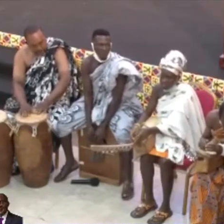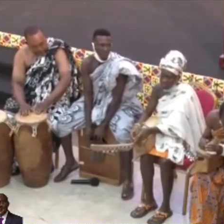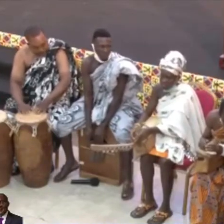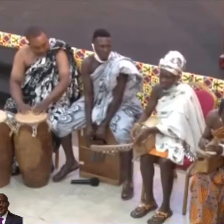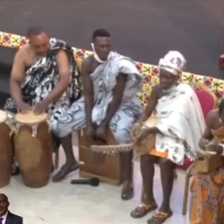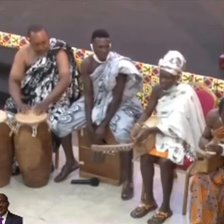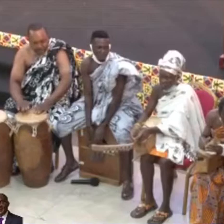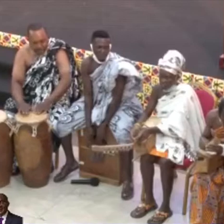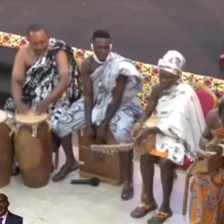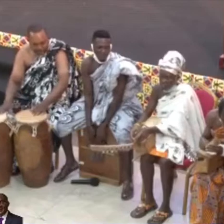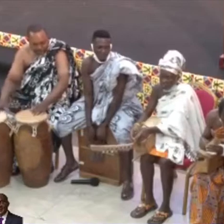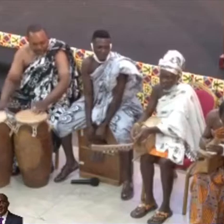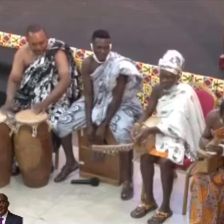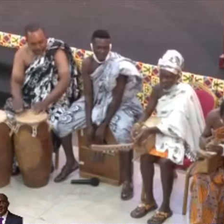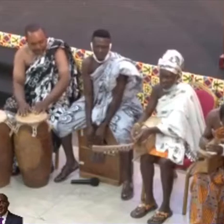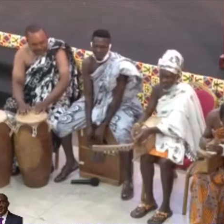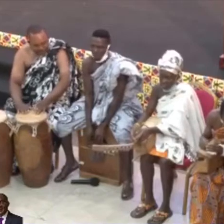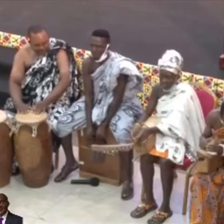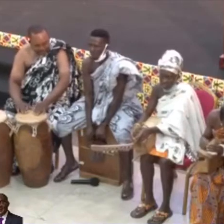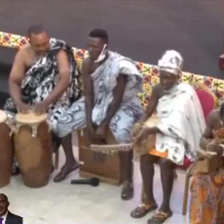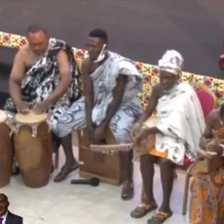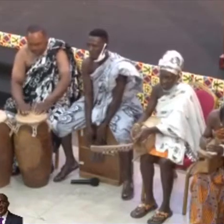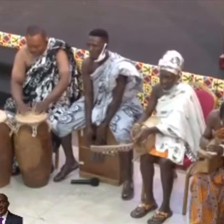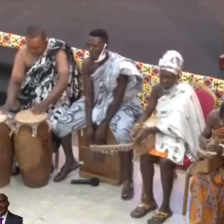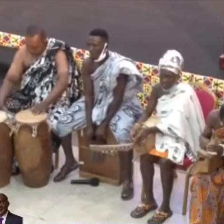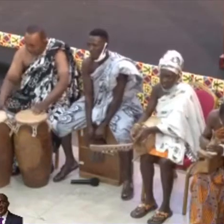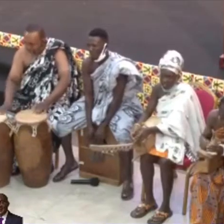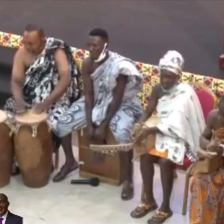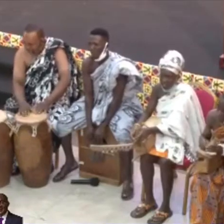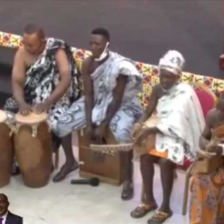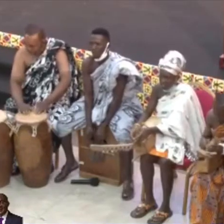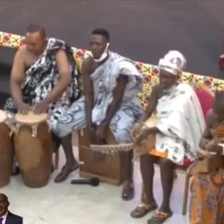So, and also am employment.